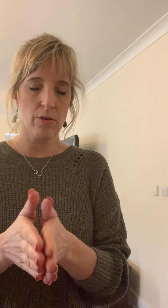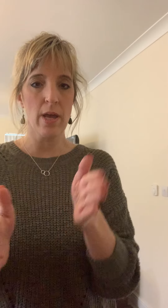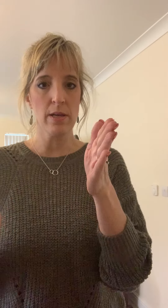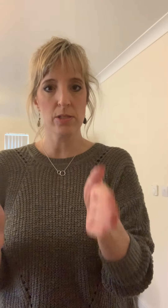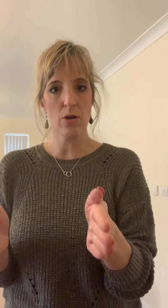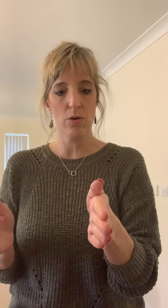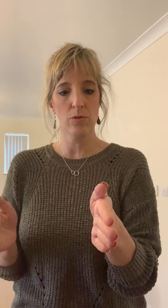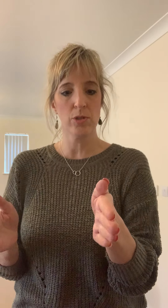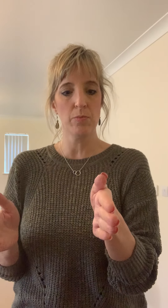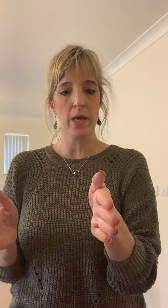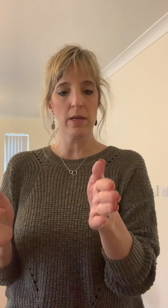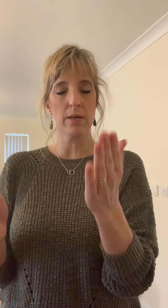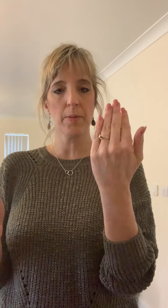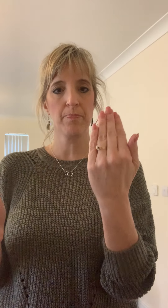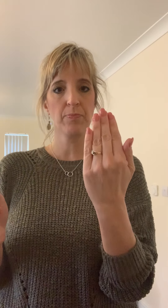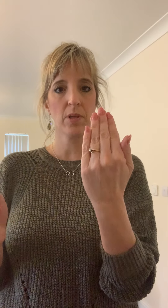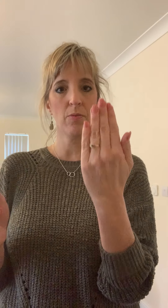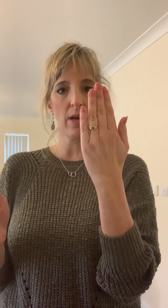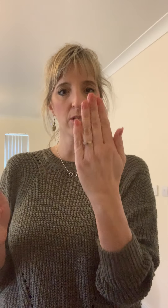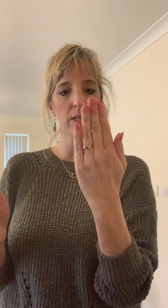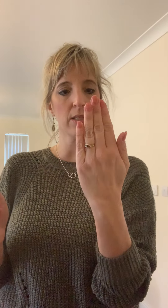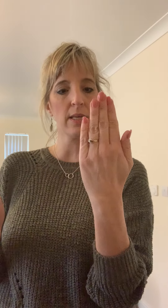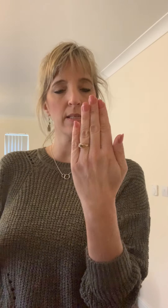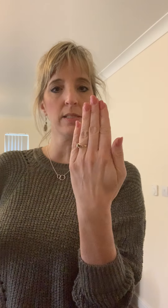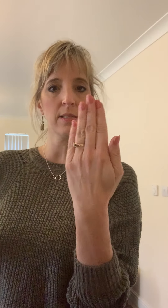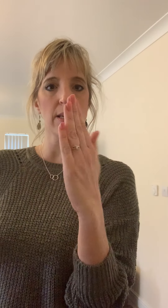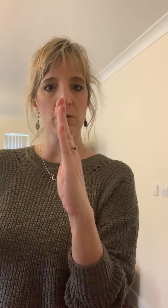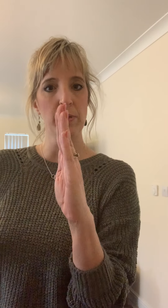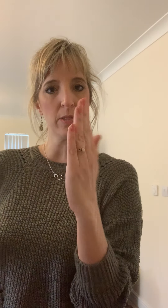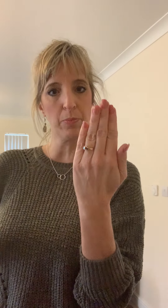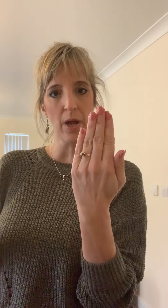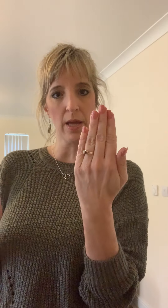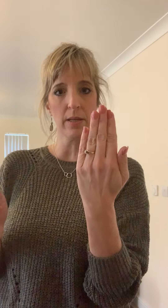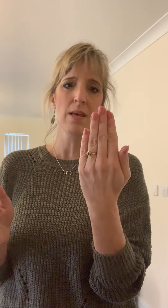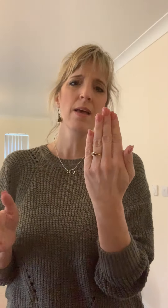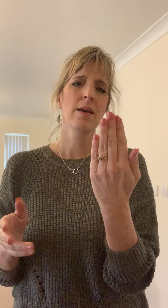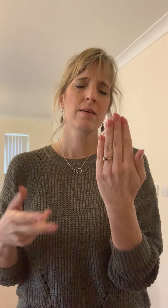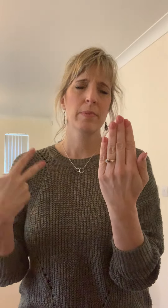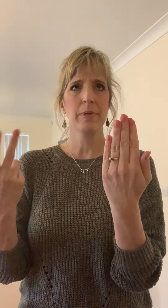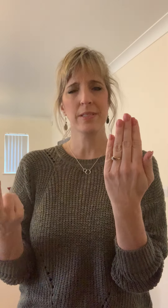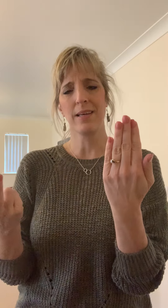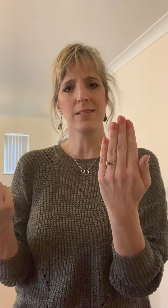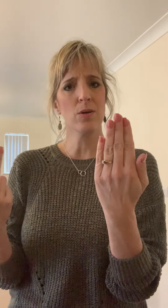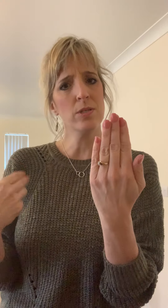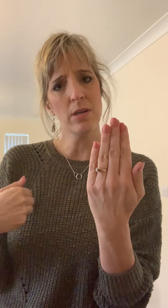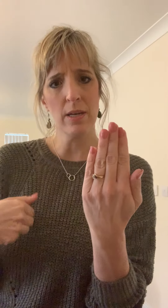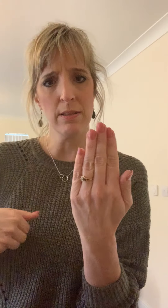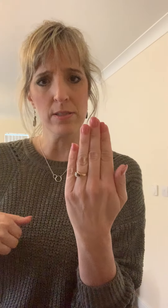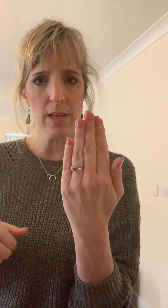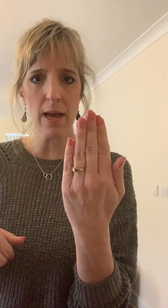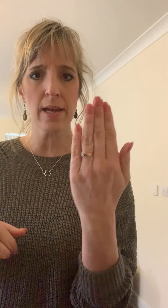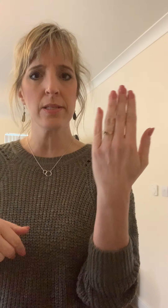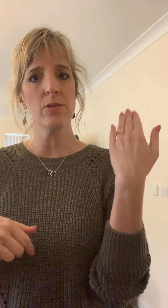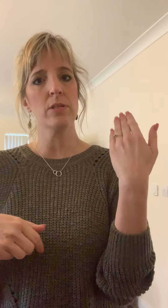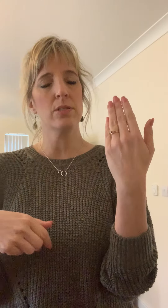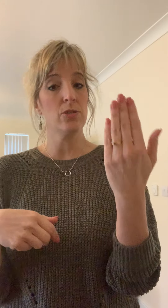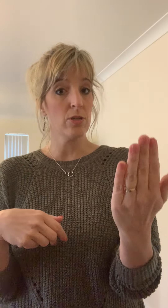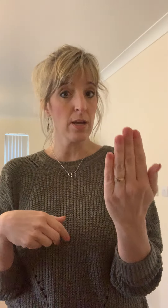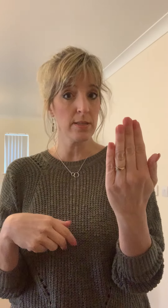okay? So you actually, like this is like your piece of bread. Maybe it's like toasted on either side. So this is your